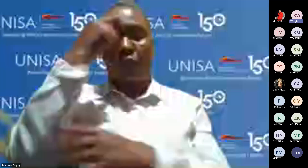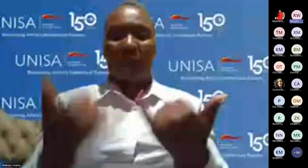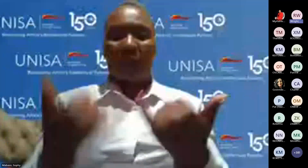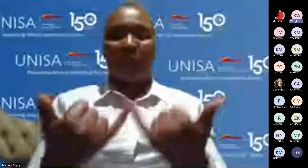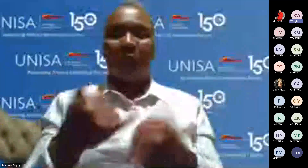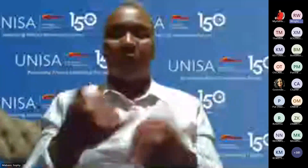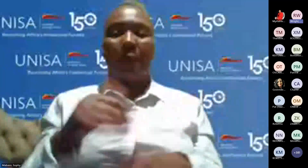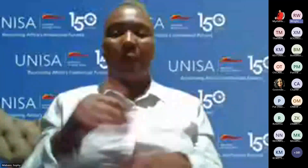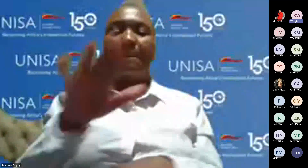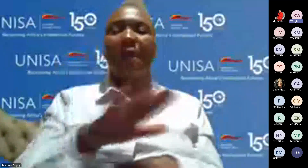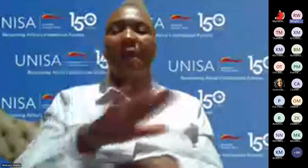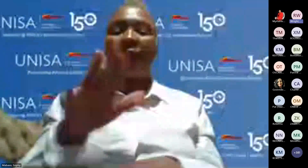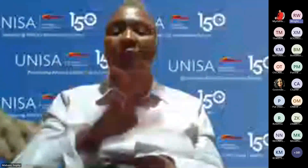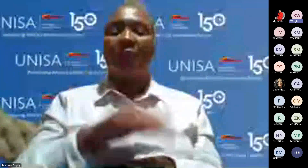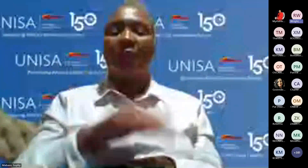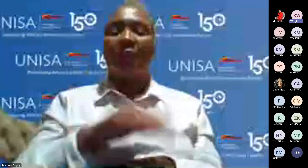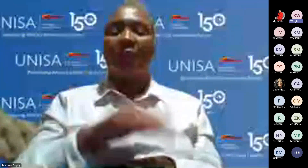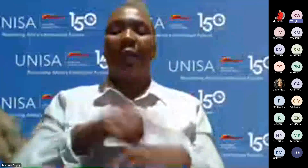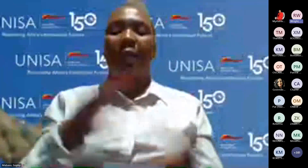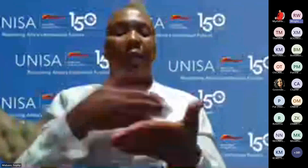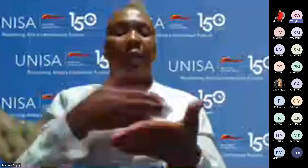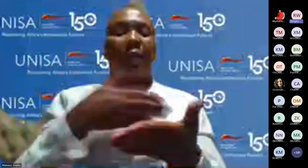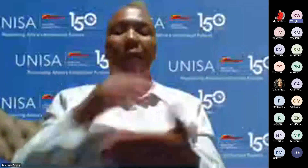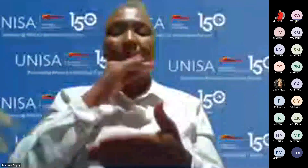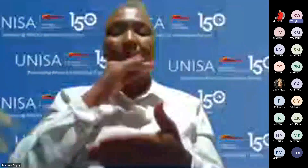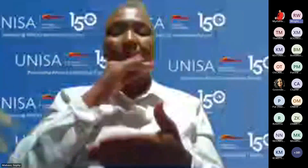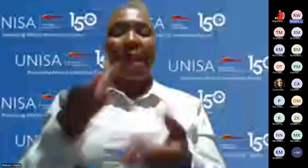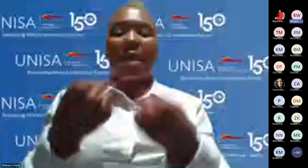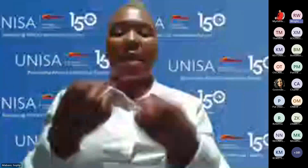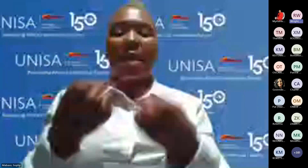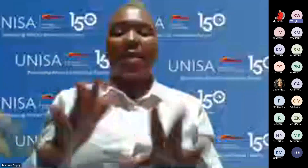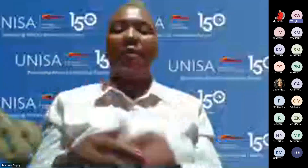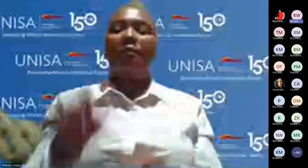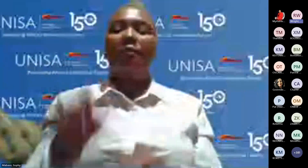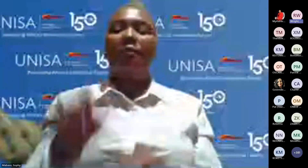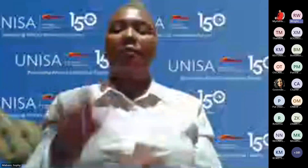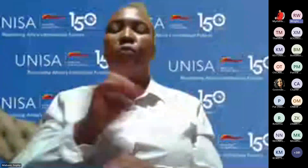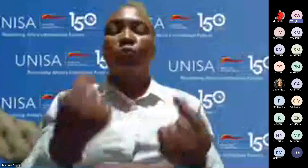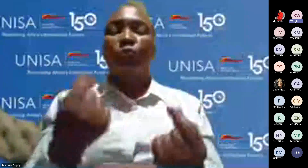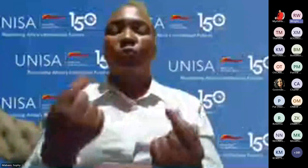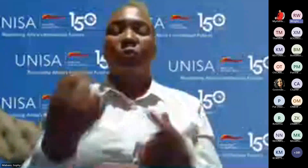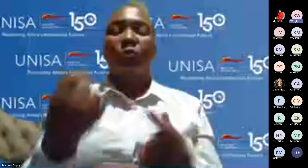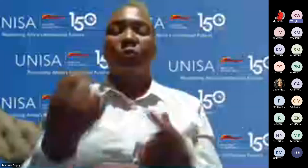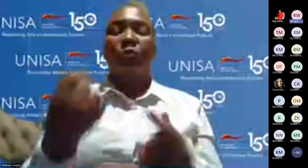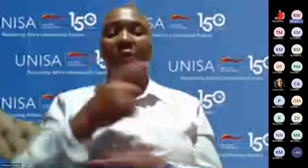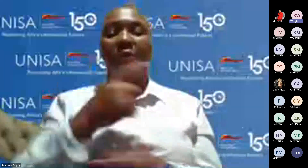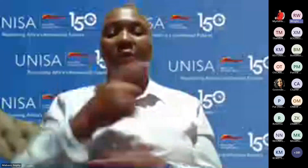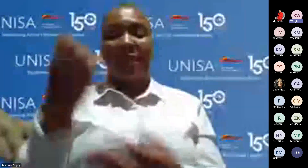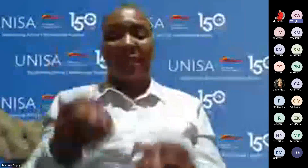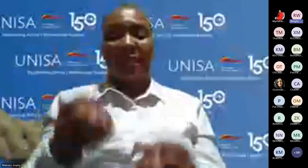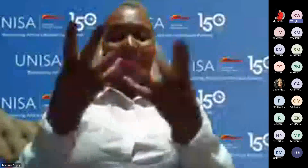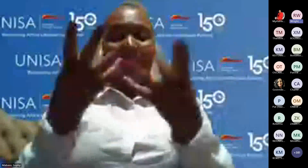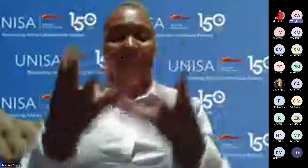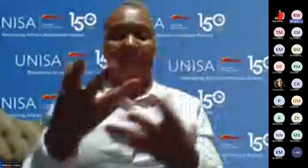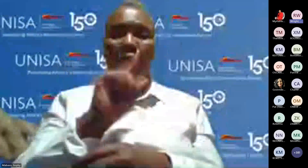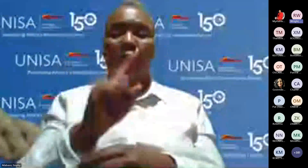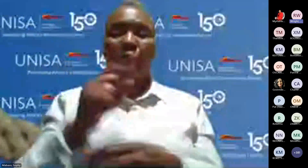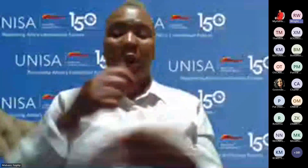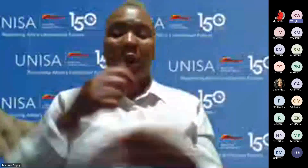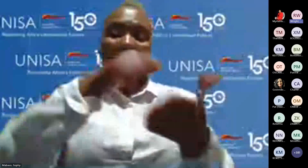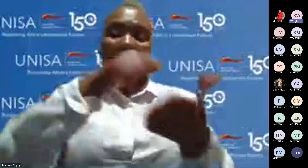basically your time is up. You must just submit. What you do then, you first submit on the app,